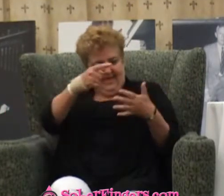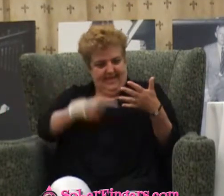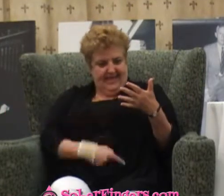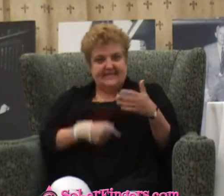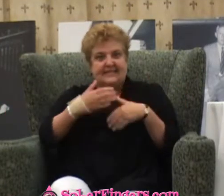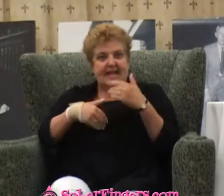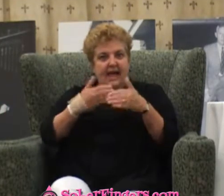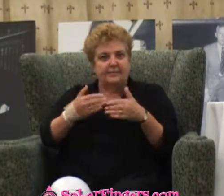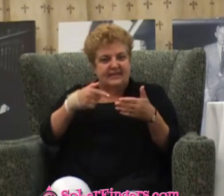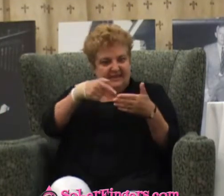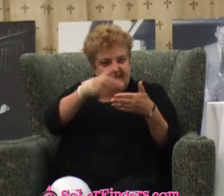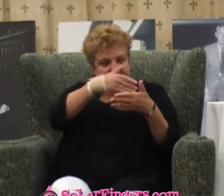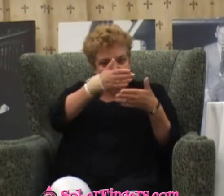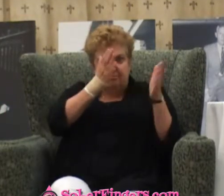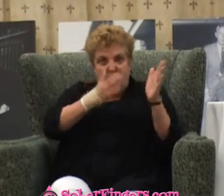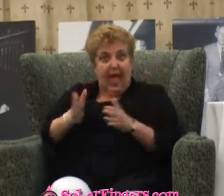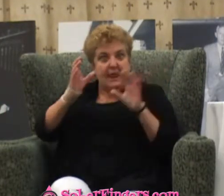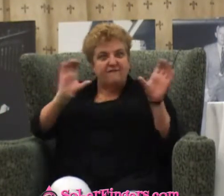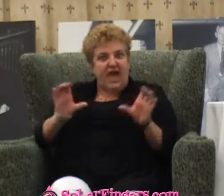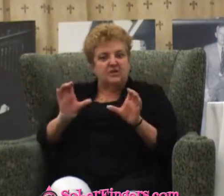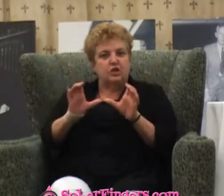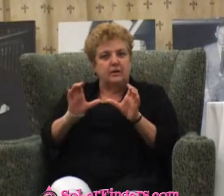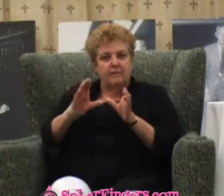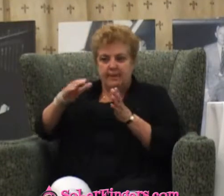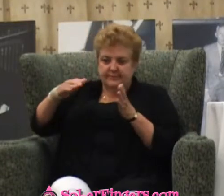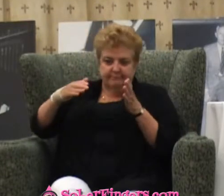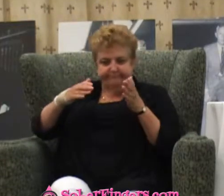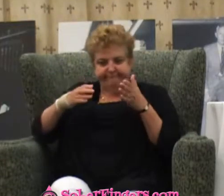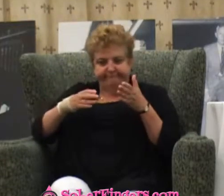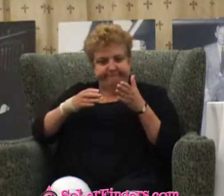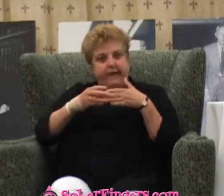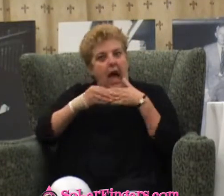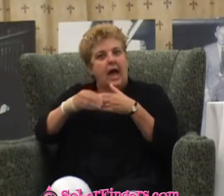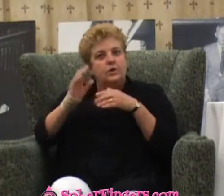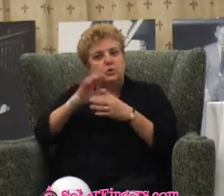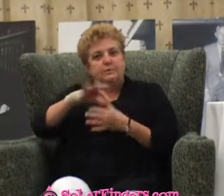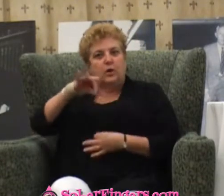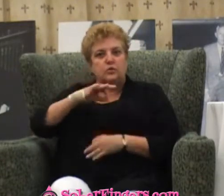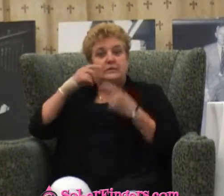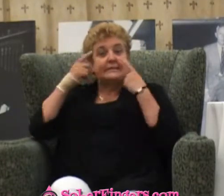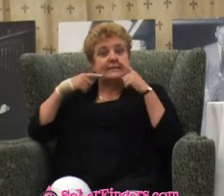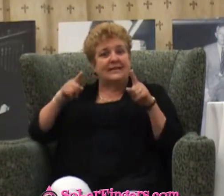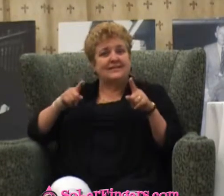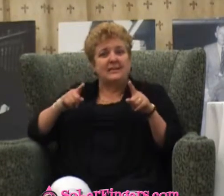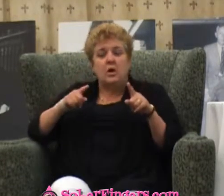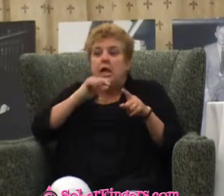this roadmap to spiritual success, it's not going to work for me. You know why it's not going to work for me? Because it wasn't my idea.